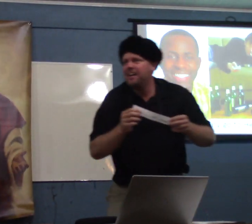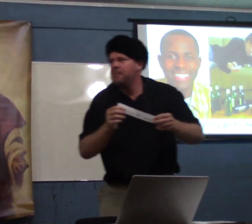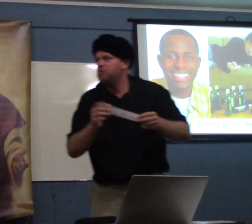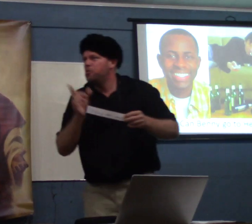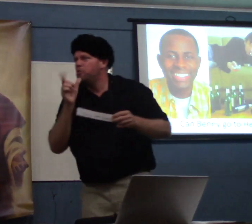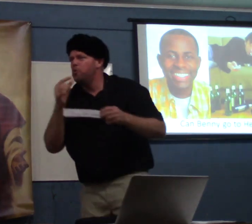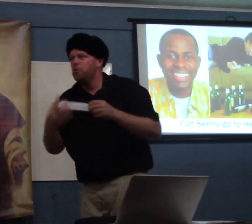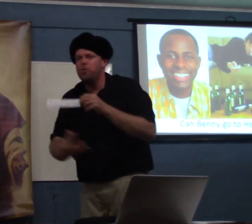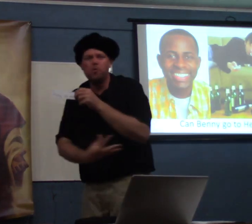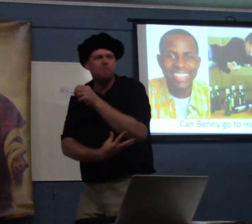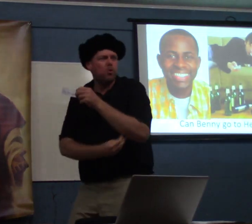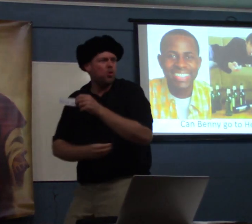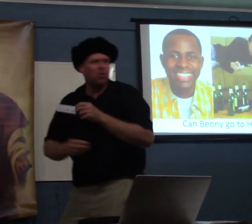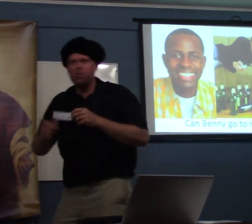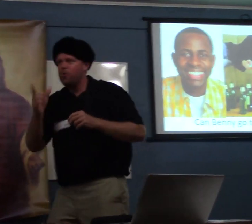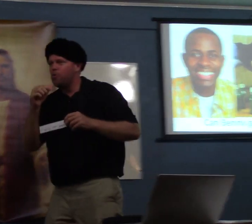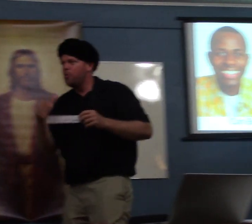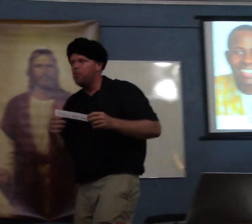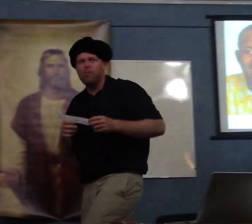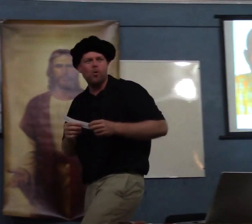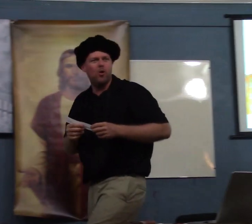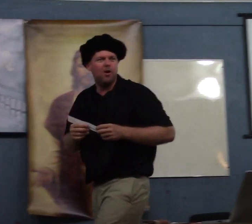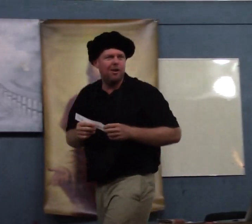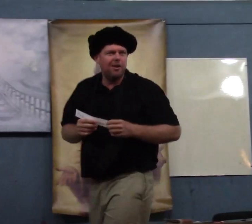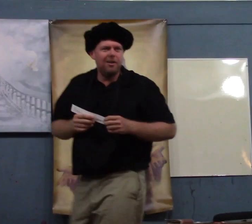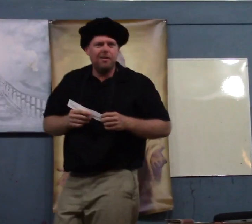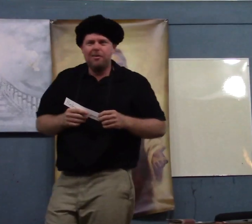Helping the poor. I'm going to go find a poor person.